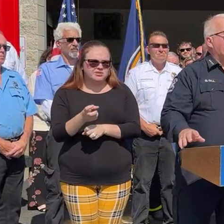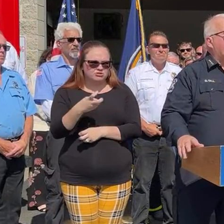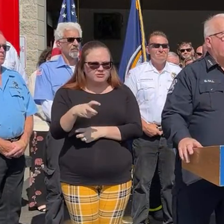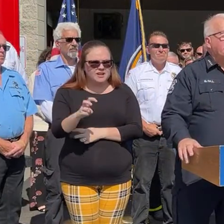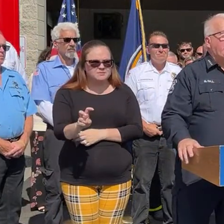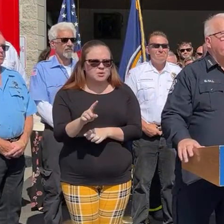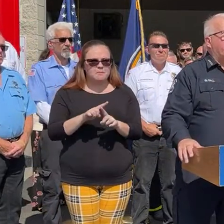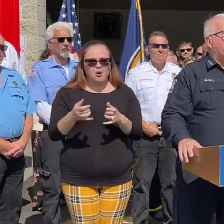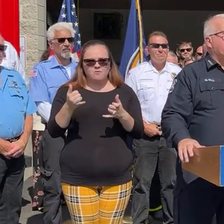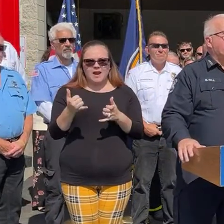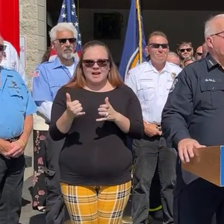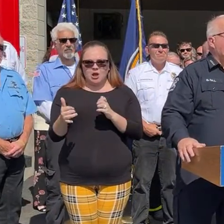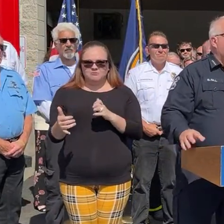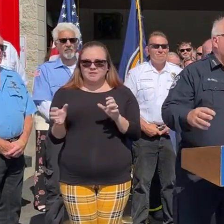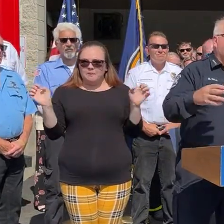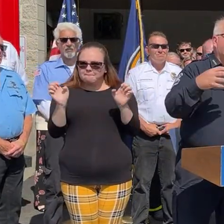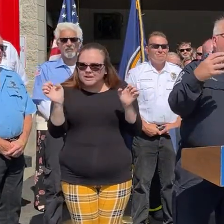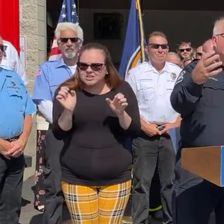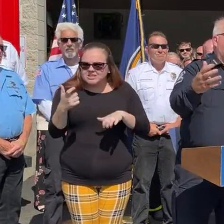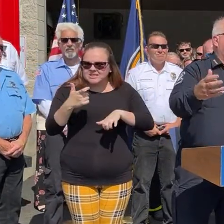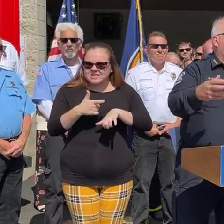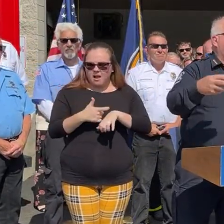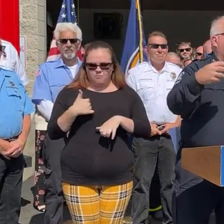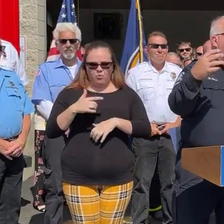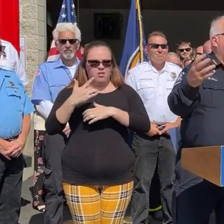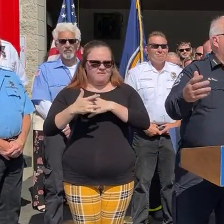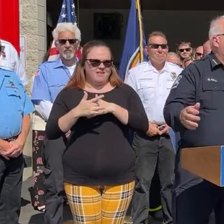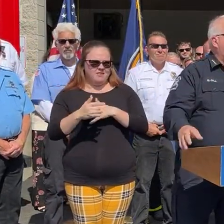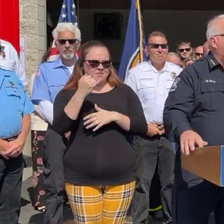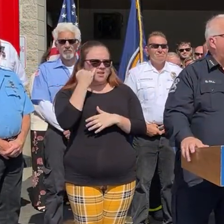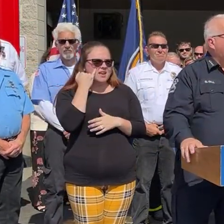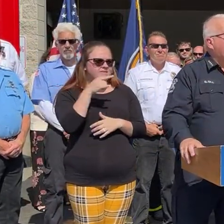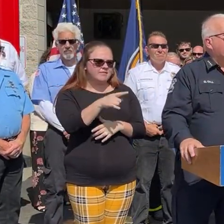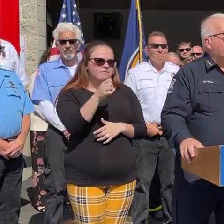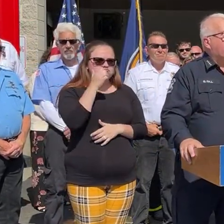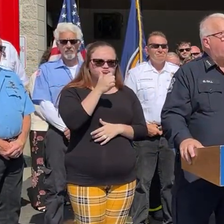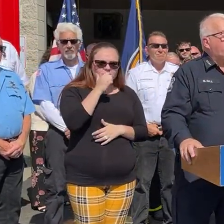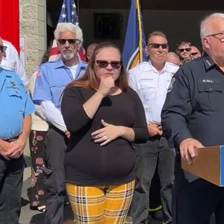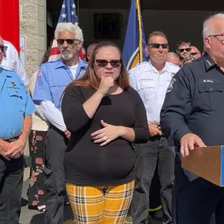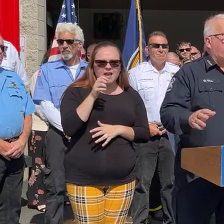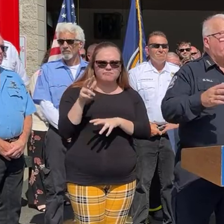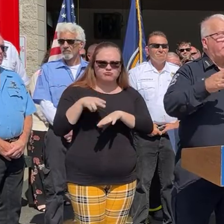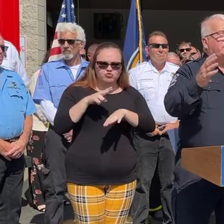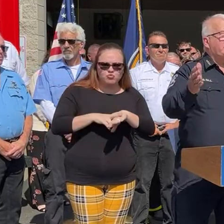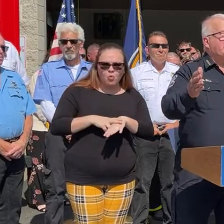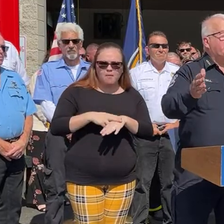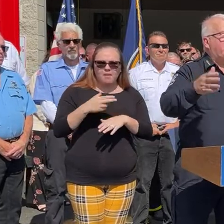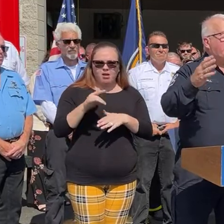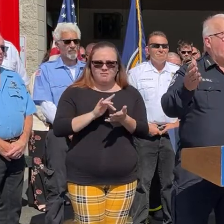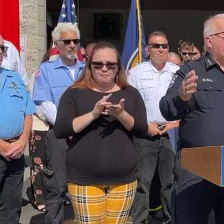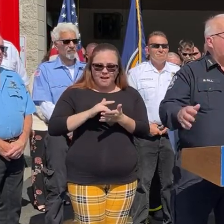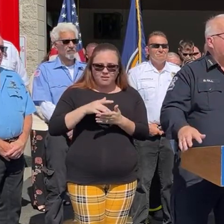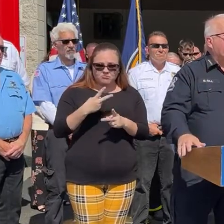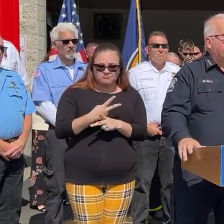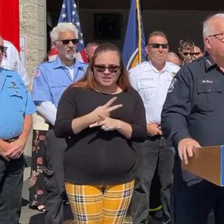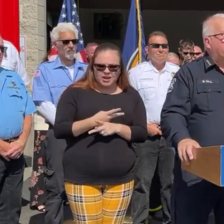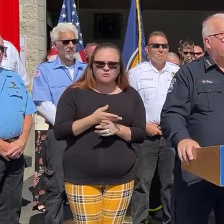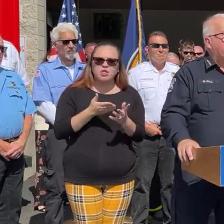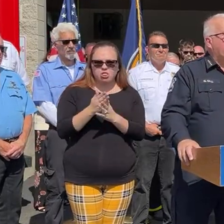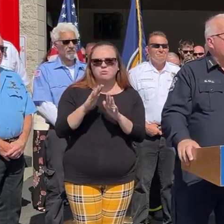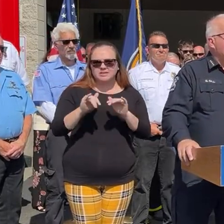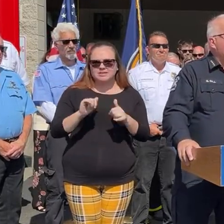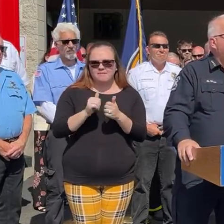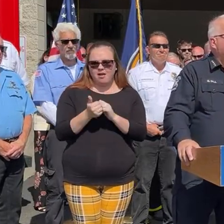net at a time of emergency. So if somebody's under medical care, being taken care of, we'll work it through the system on how they normally get